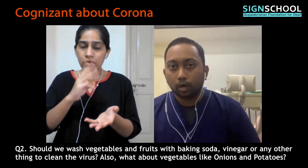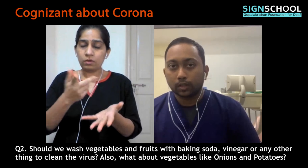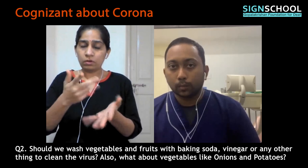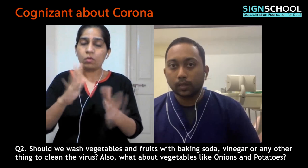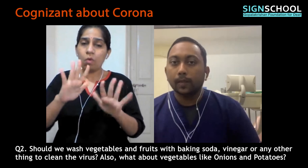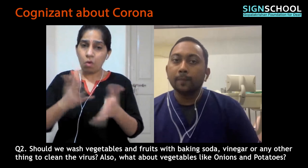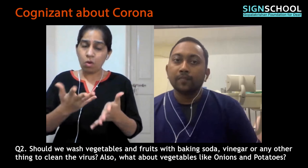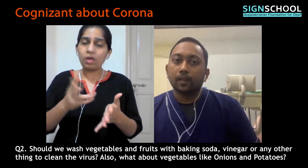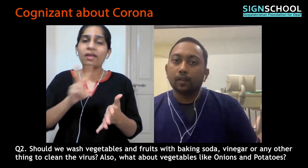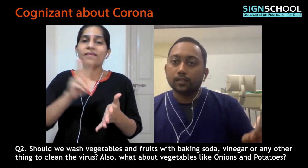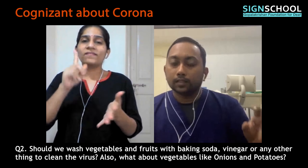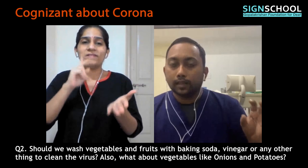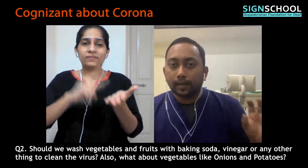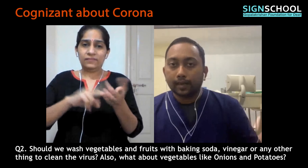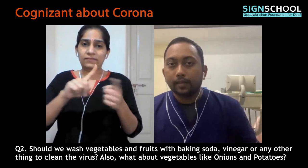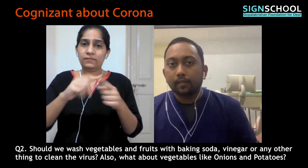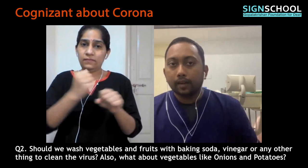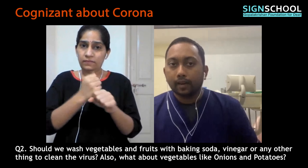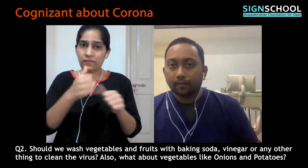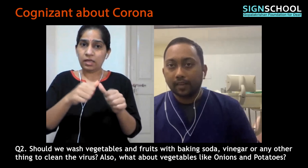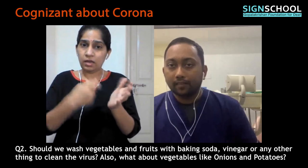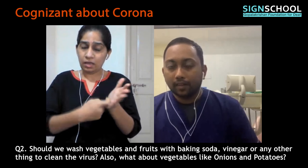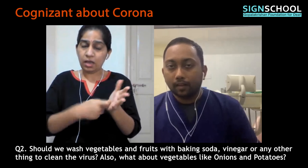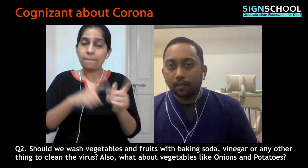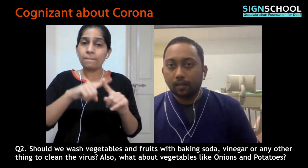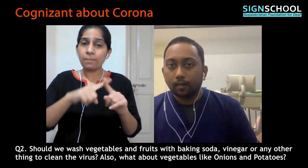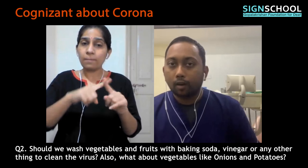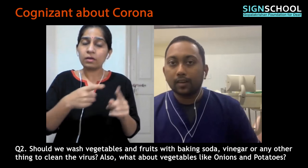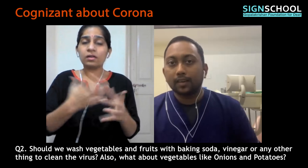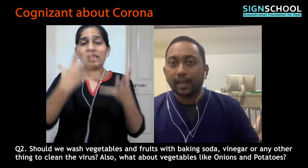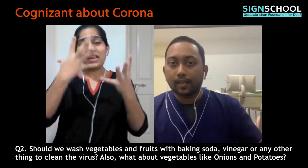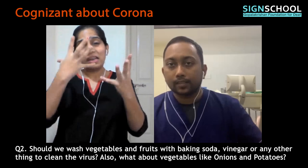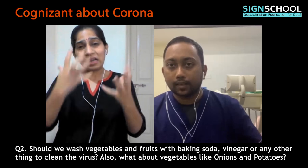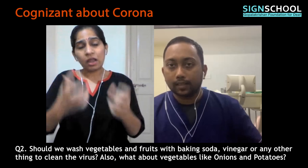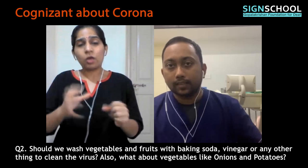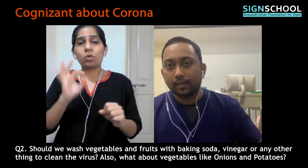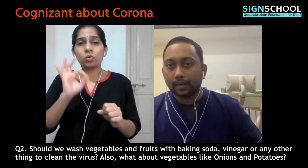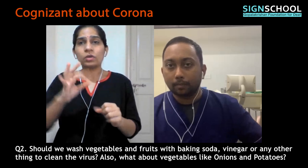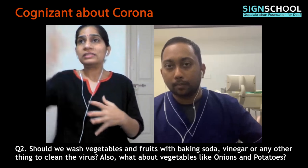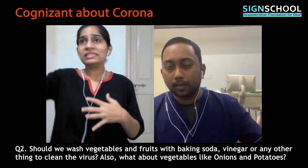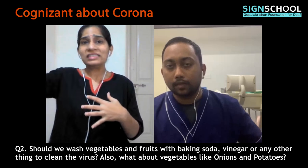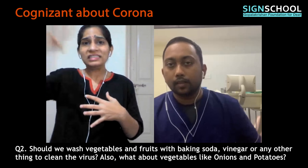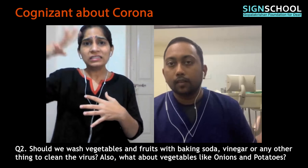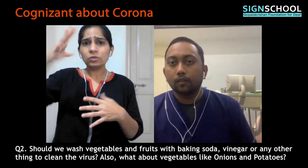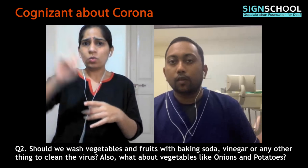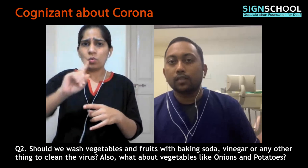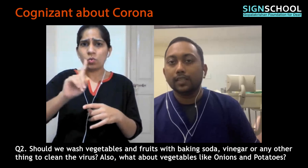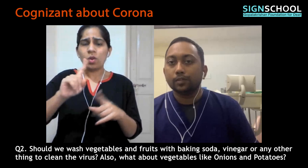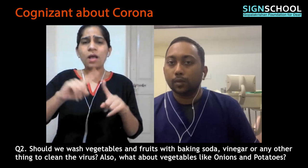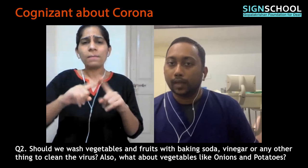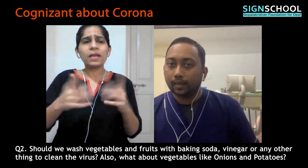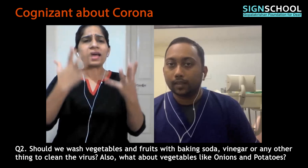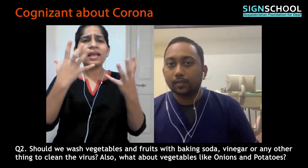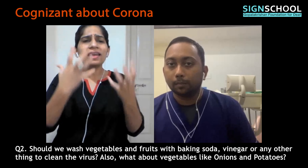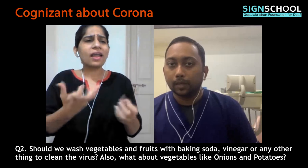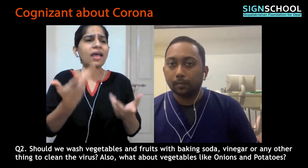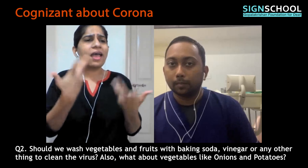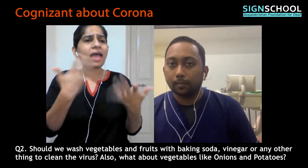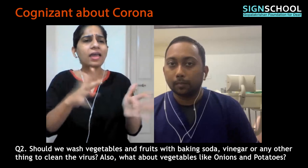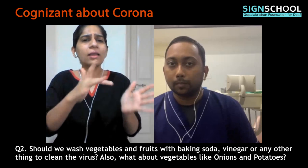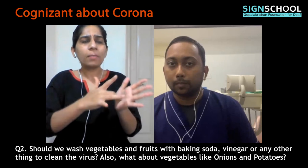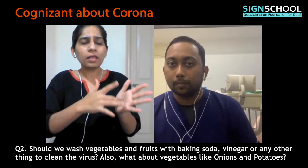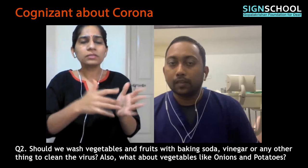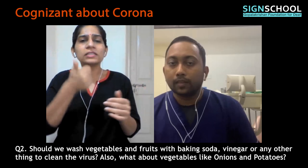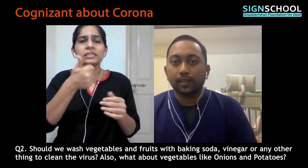whatever you wash it with. Just dry it very well, not in the direct sunlight, in a dry place for 6 to 9 hours